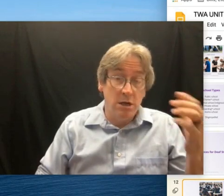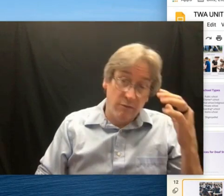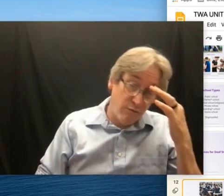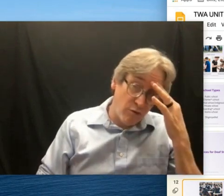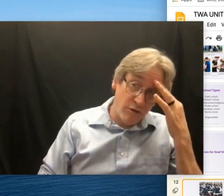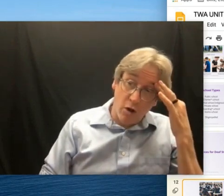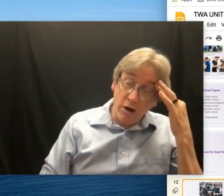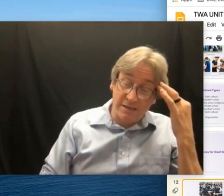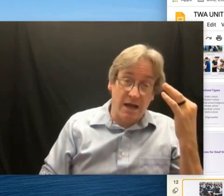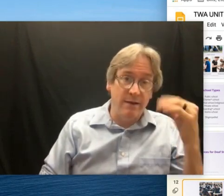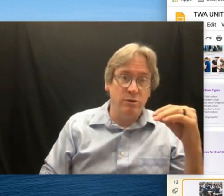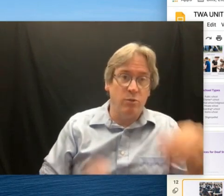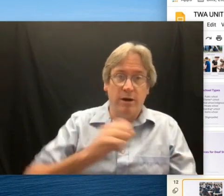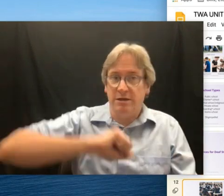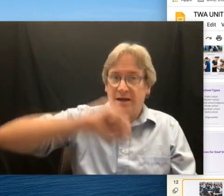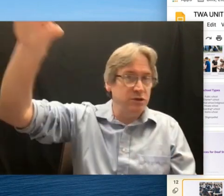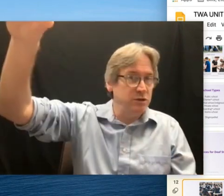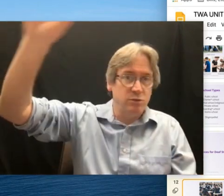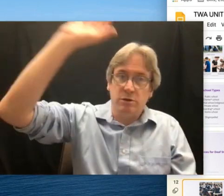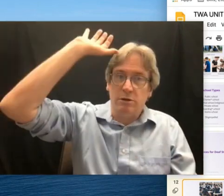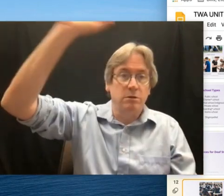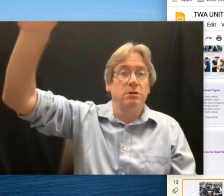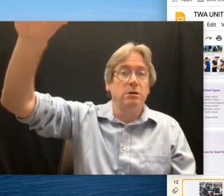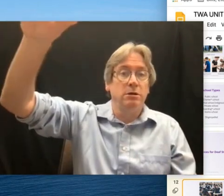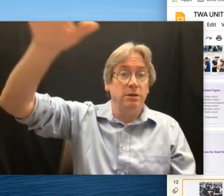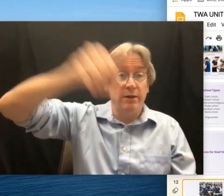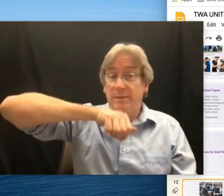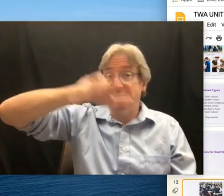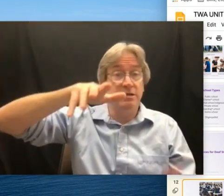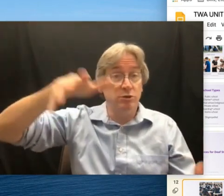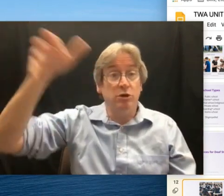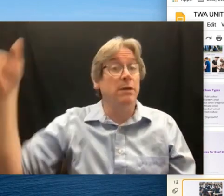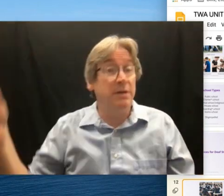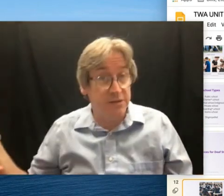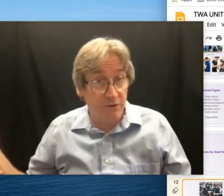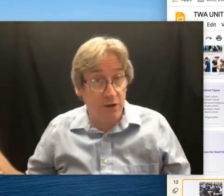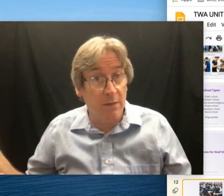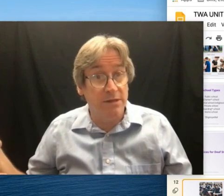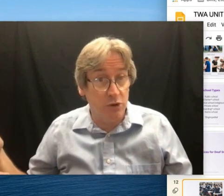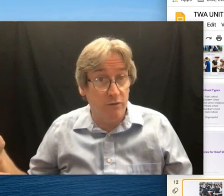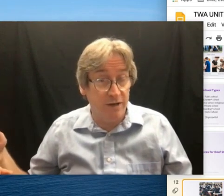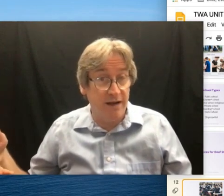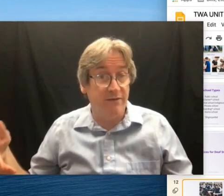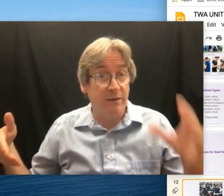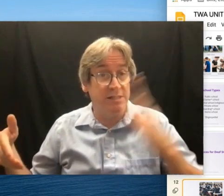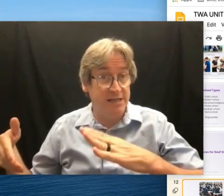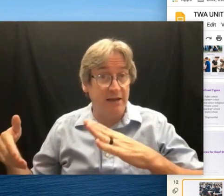Hogwarts. For the longest time, it was where deaf students they would be sent to Columbus for the Columbus School for the Deaf, and they would stay